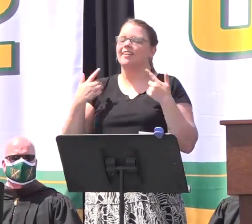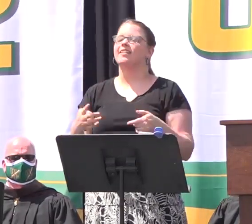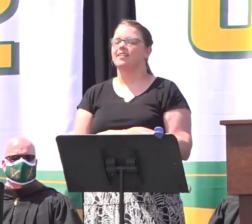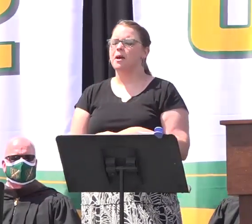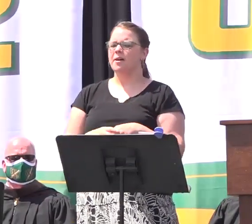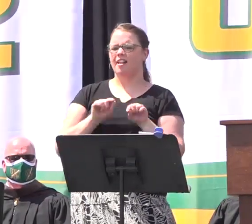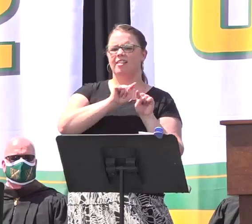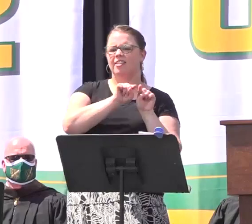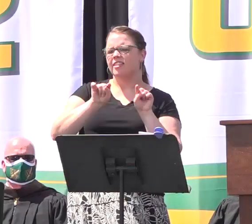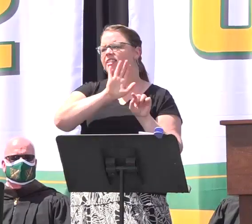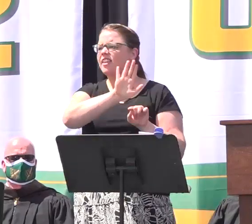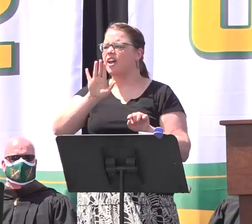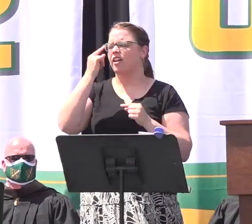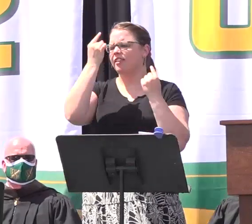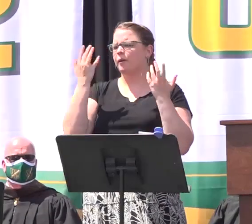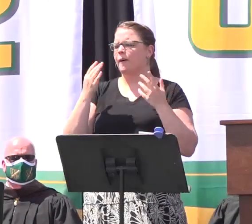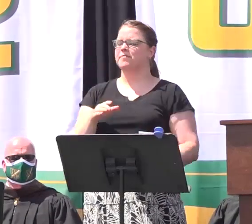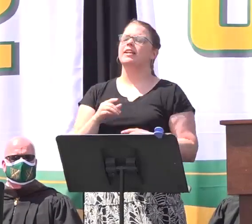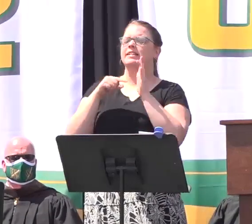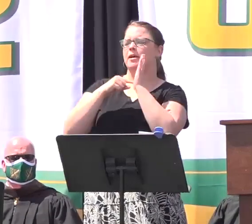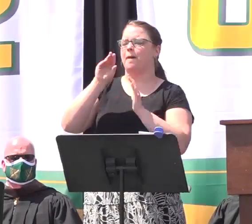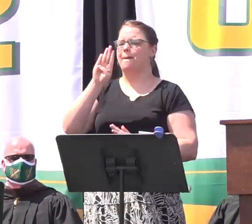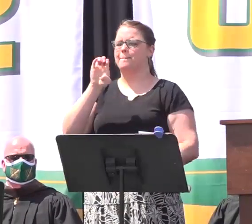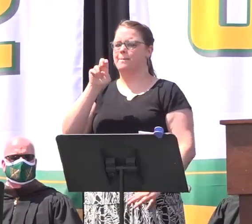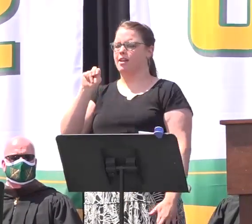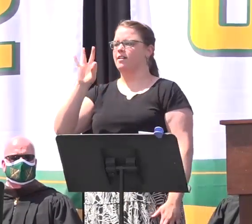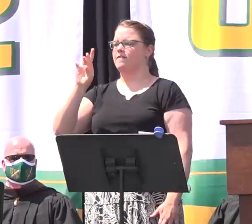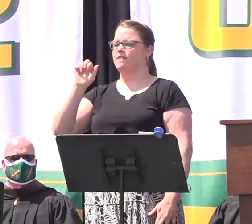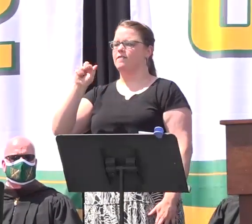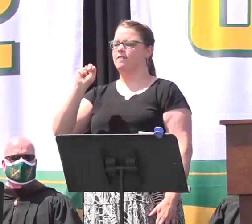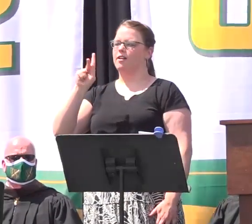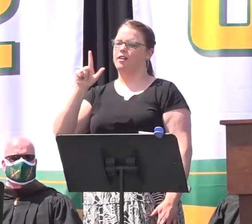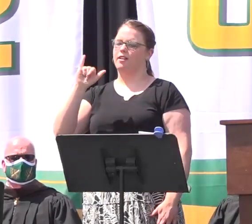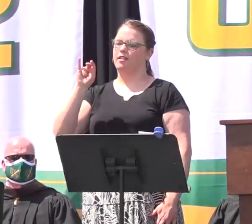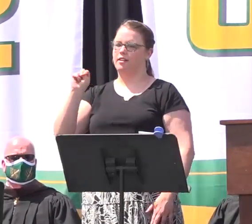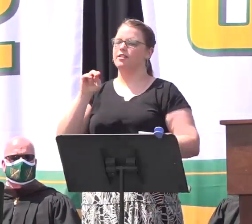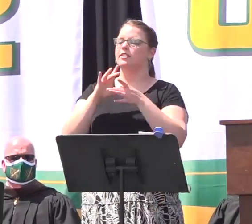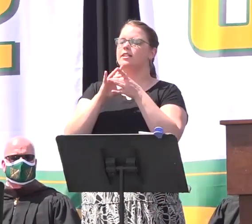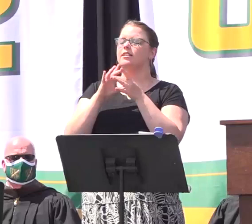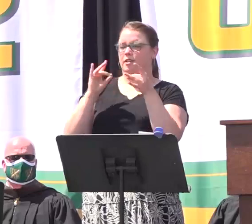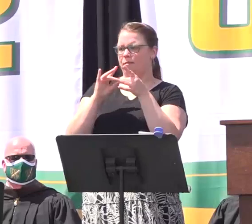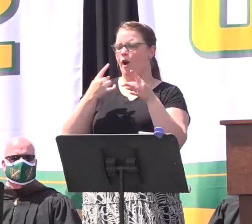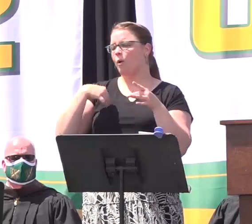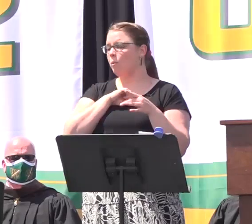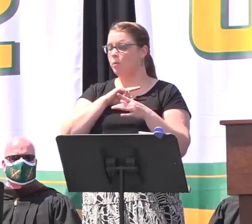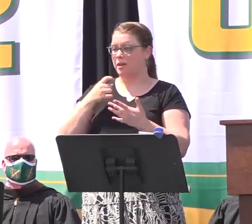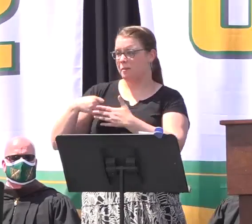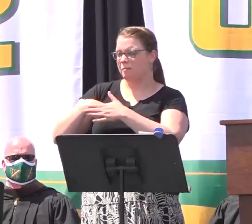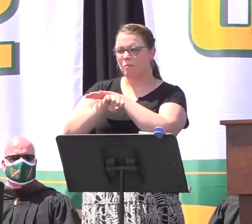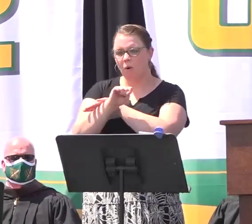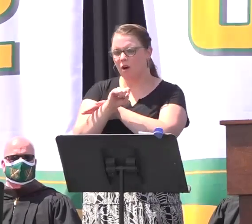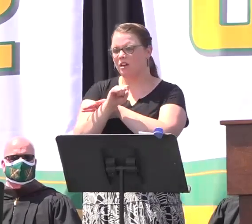along through their journey through life. Ben Franklin said, "We are all born ignorant, but we must work very hard to remain